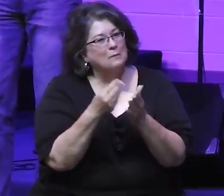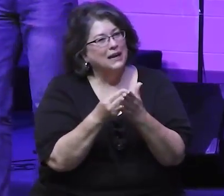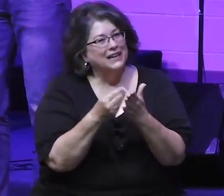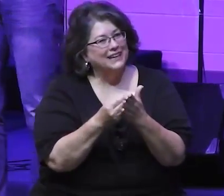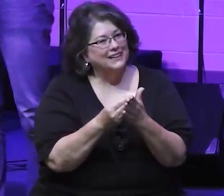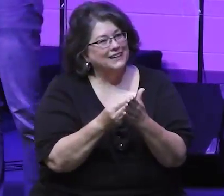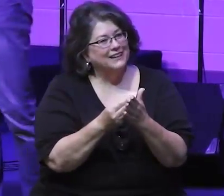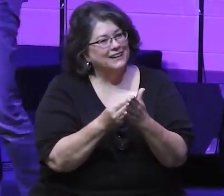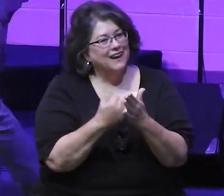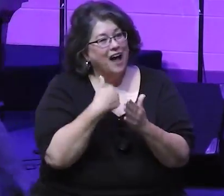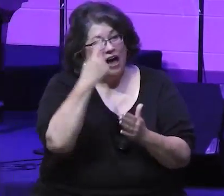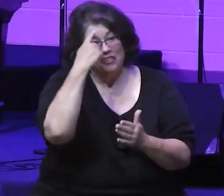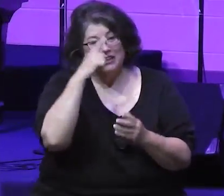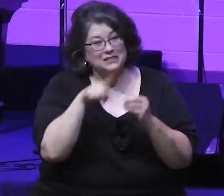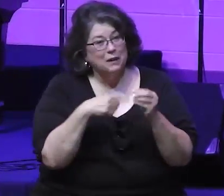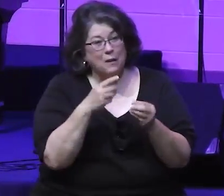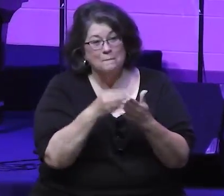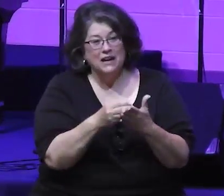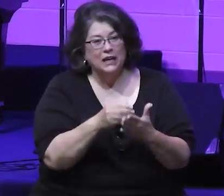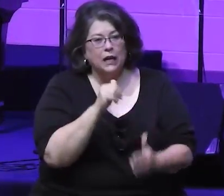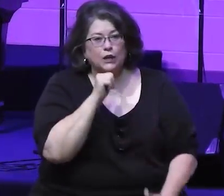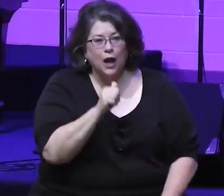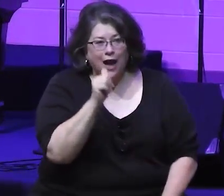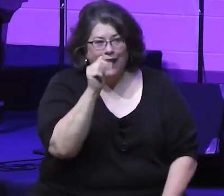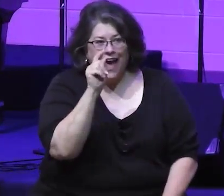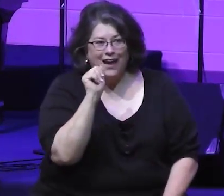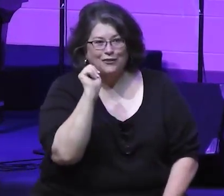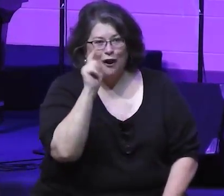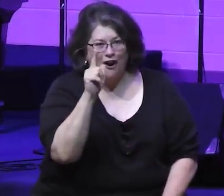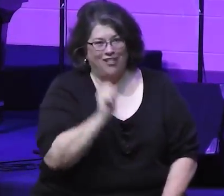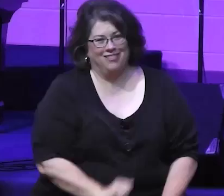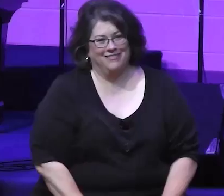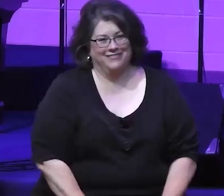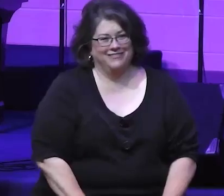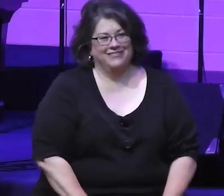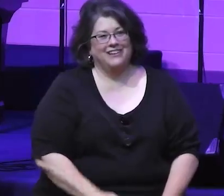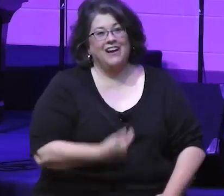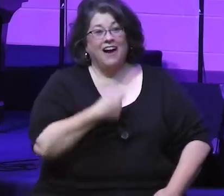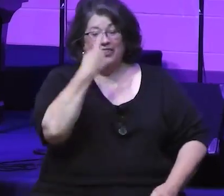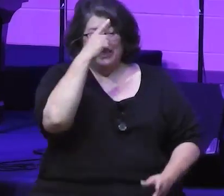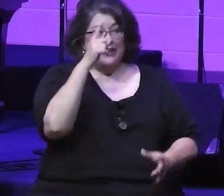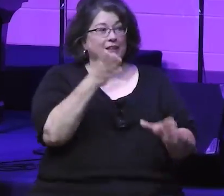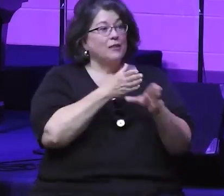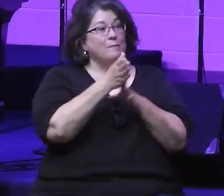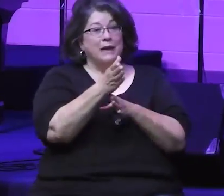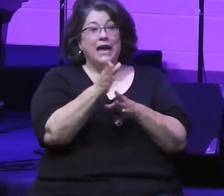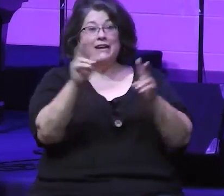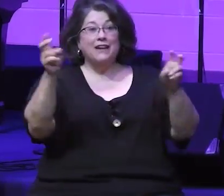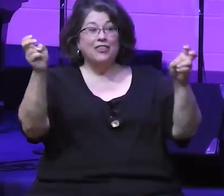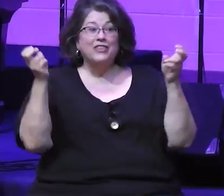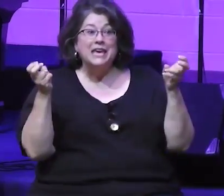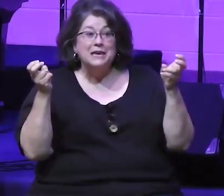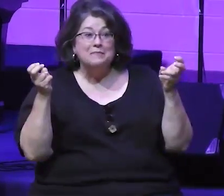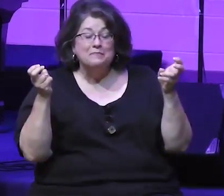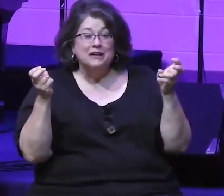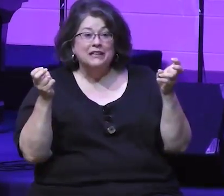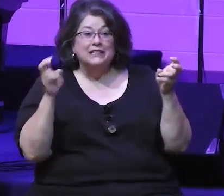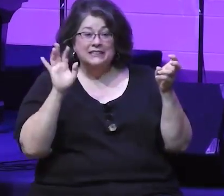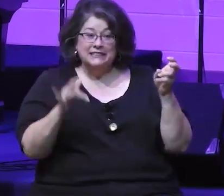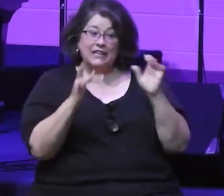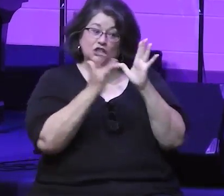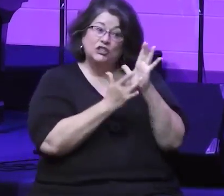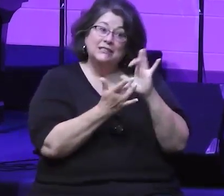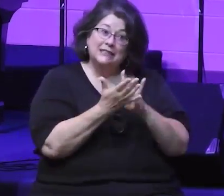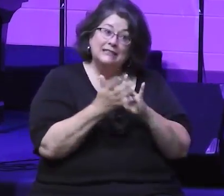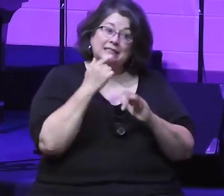whatsoever. I actually think that the main theme of this, if we take it in that larger context we talk about, is that Jesus is